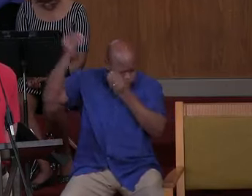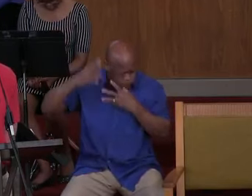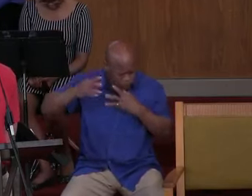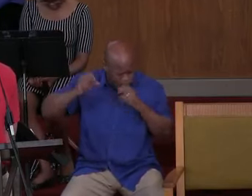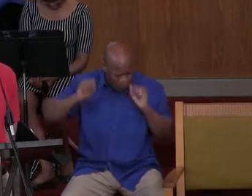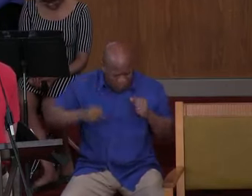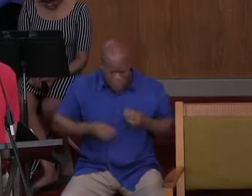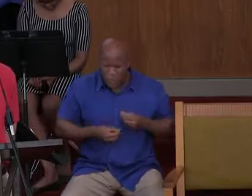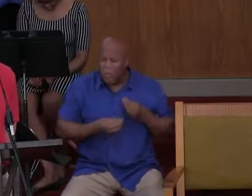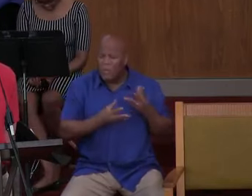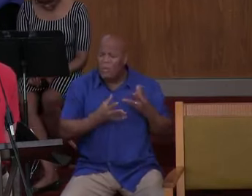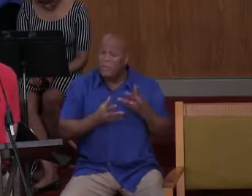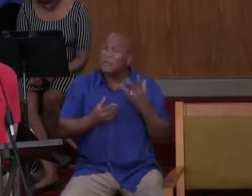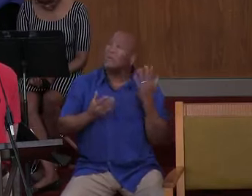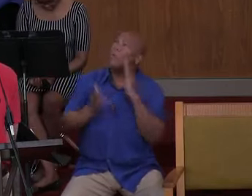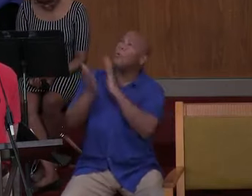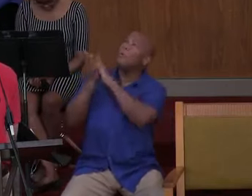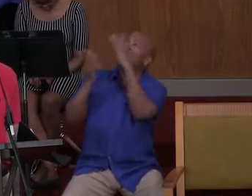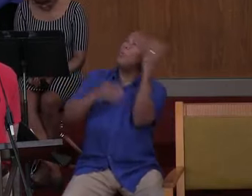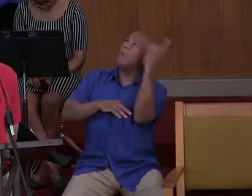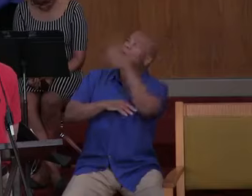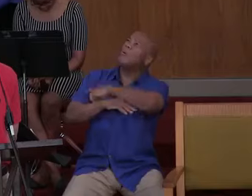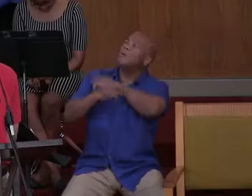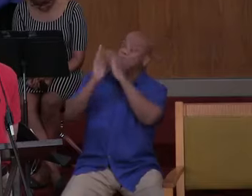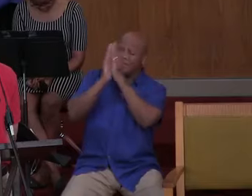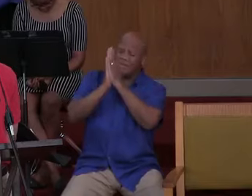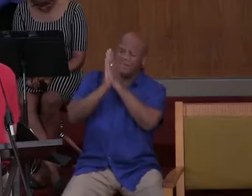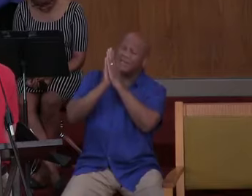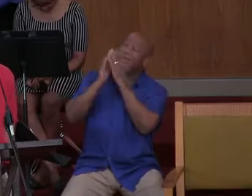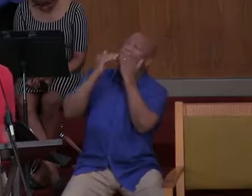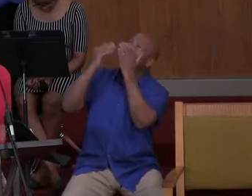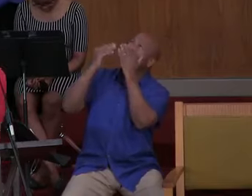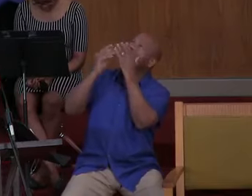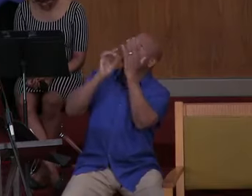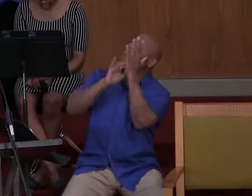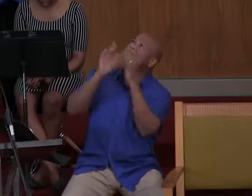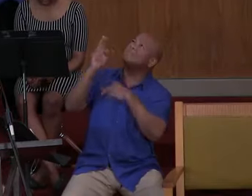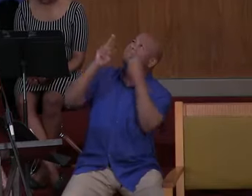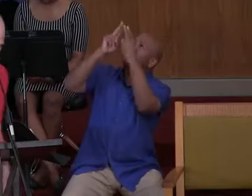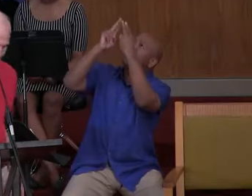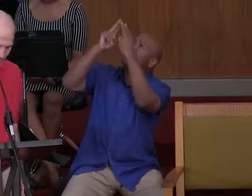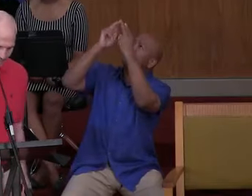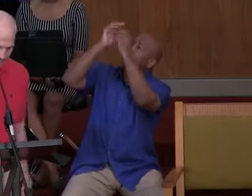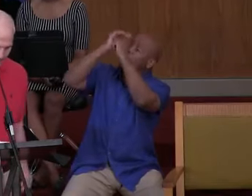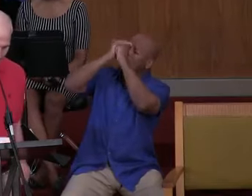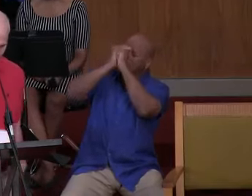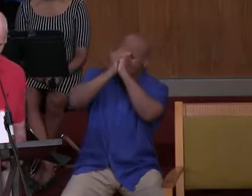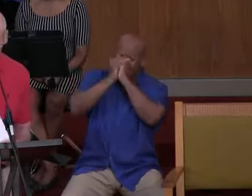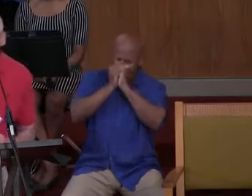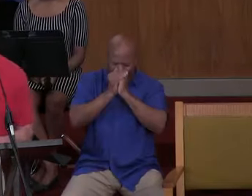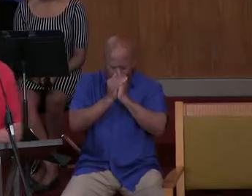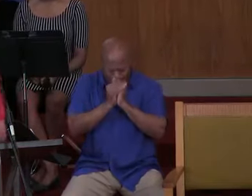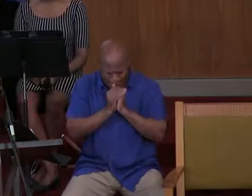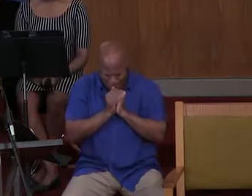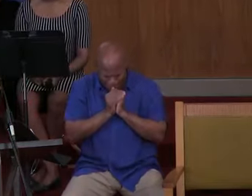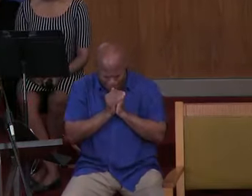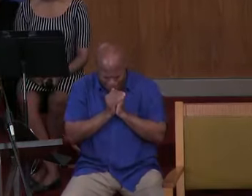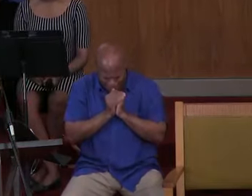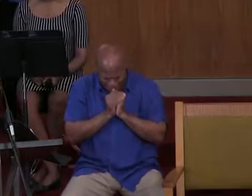glory today and each and every day. In Jesus' name, amen. Amen.